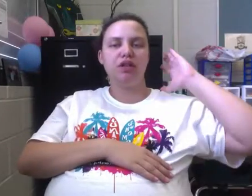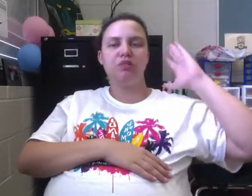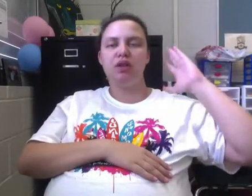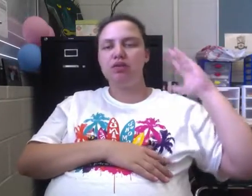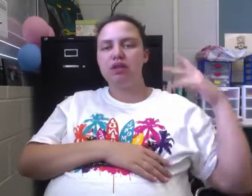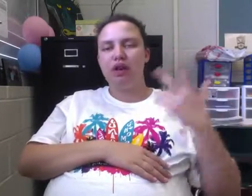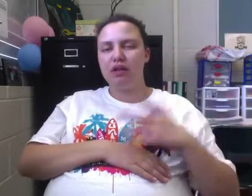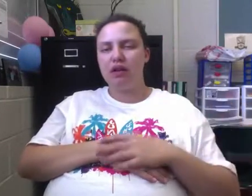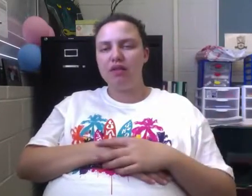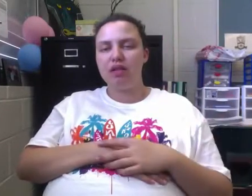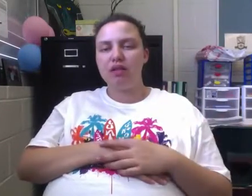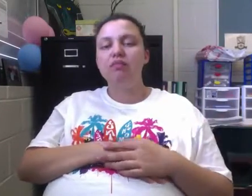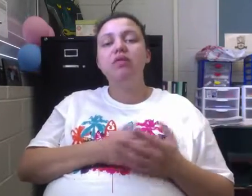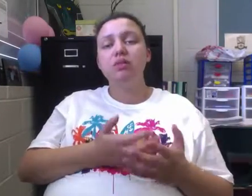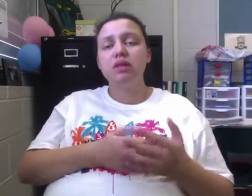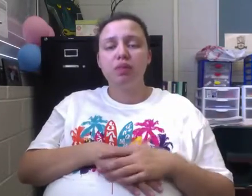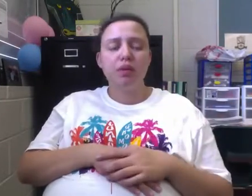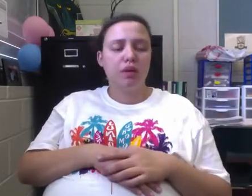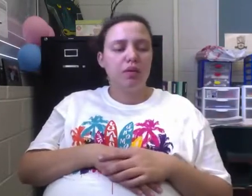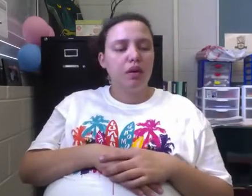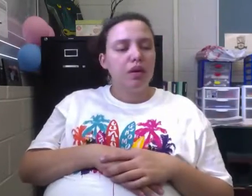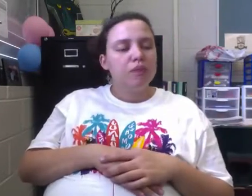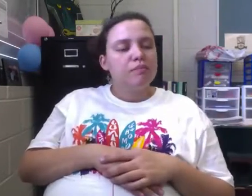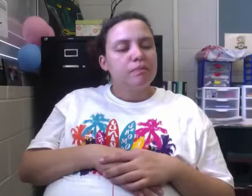just be used in regular conversation. You will see both though.